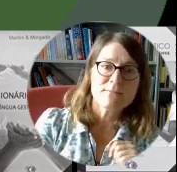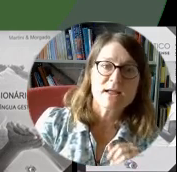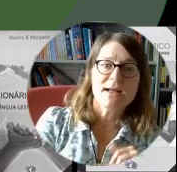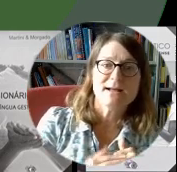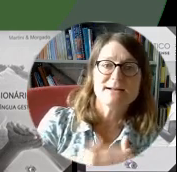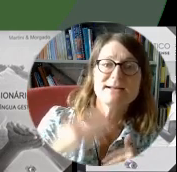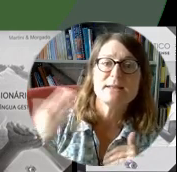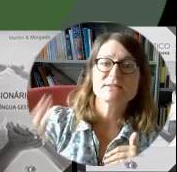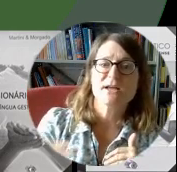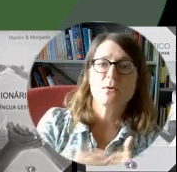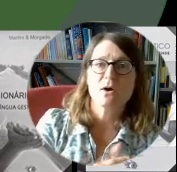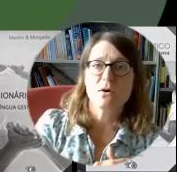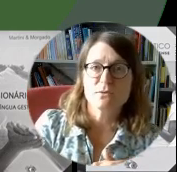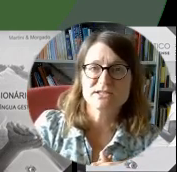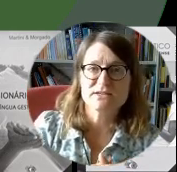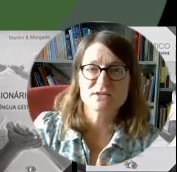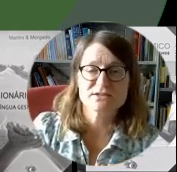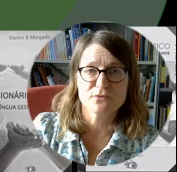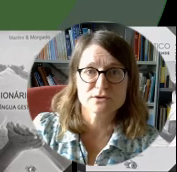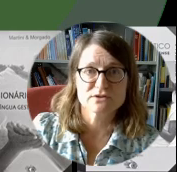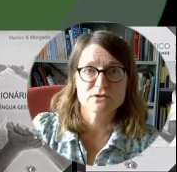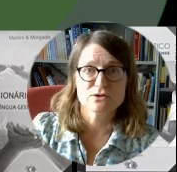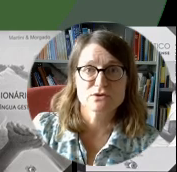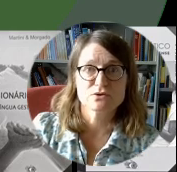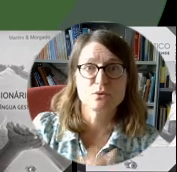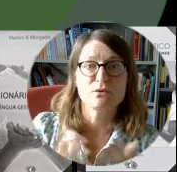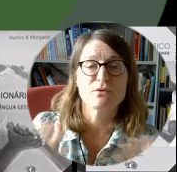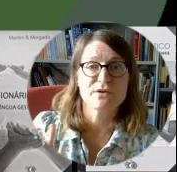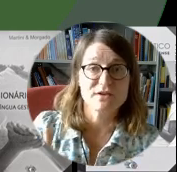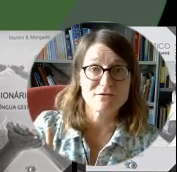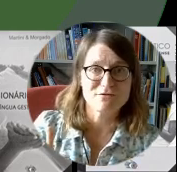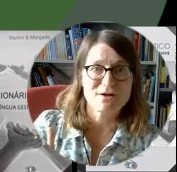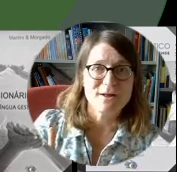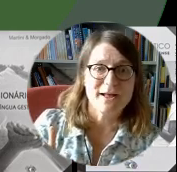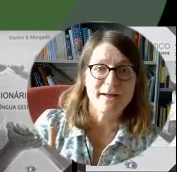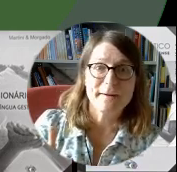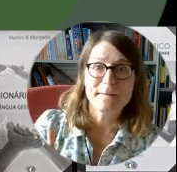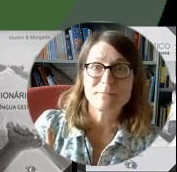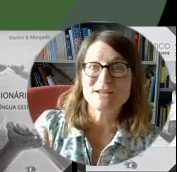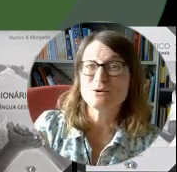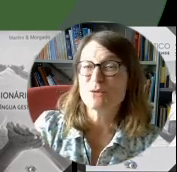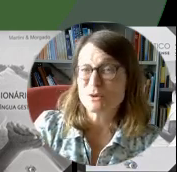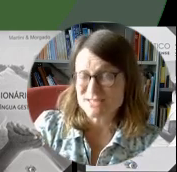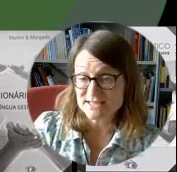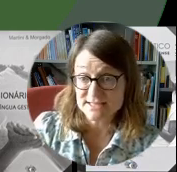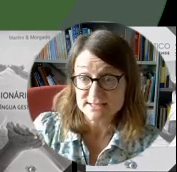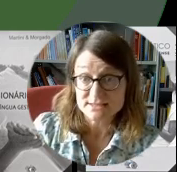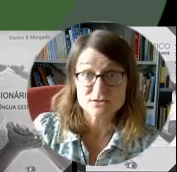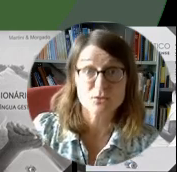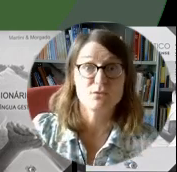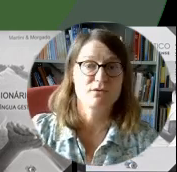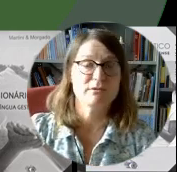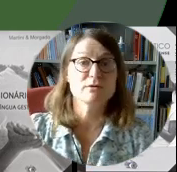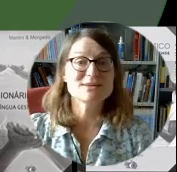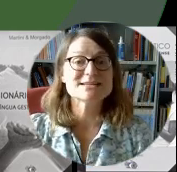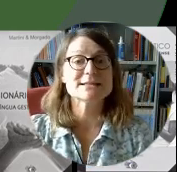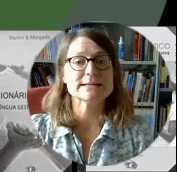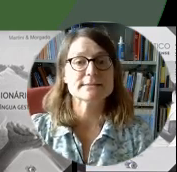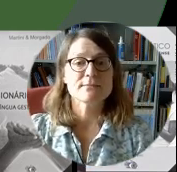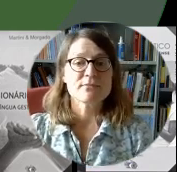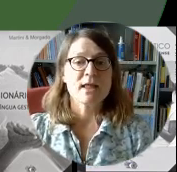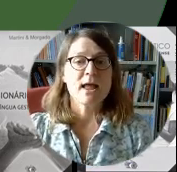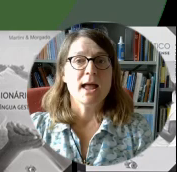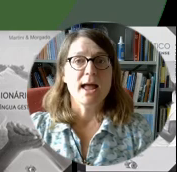Ghana. Guinea-Bissau received its first school for the deaf in 2006, so very